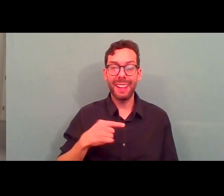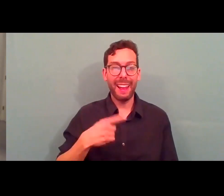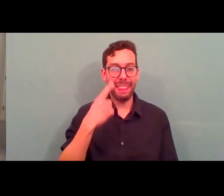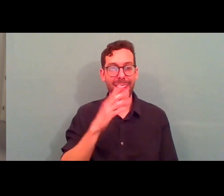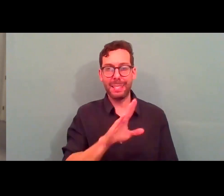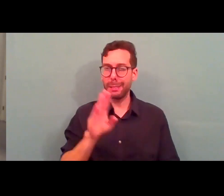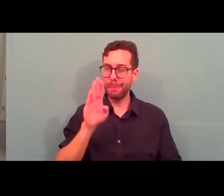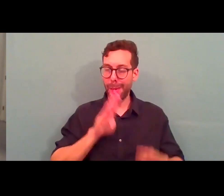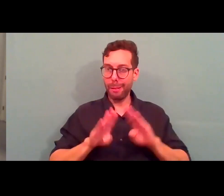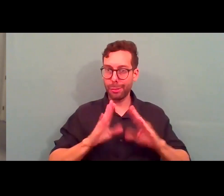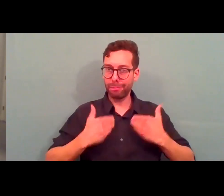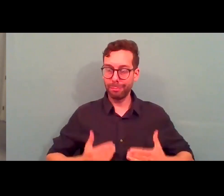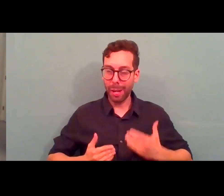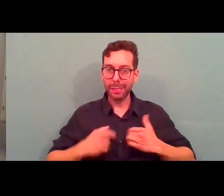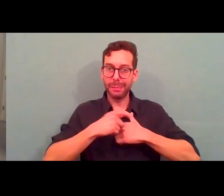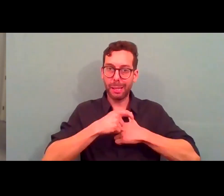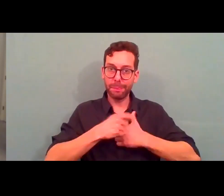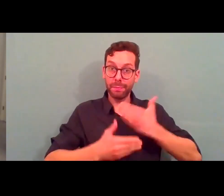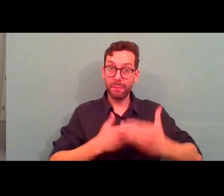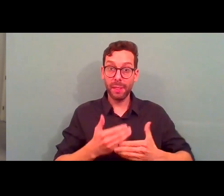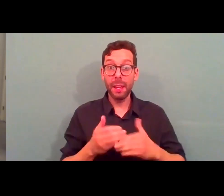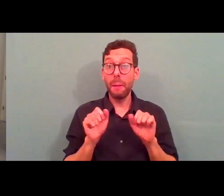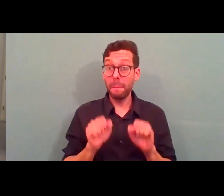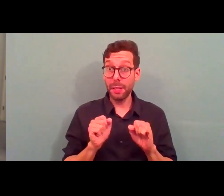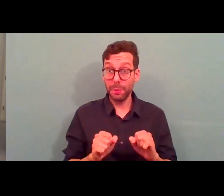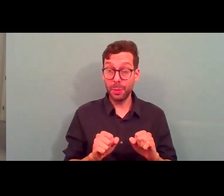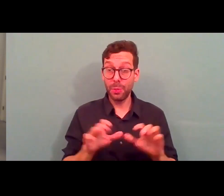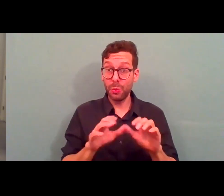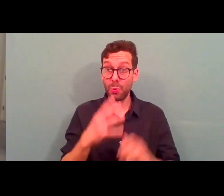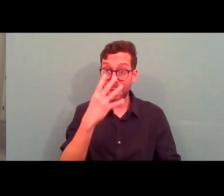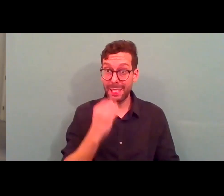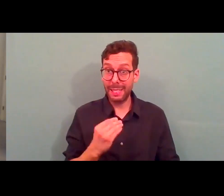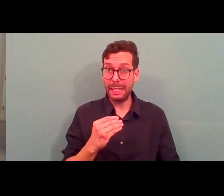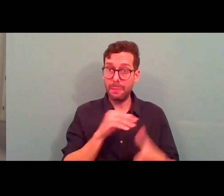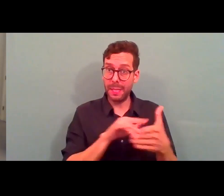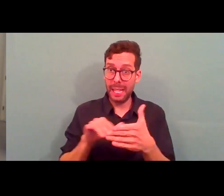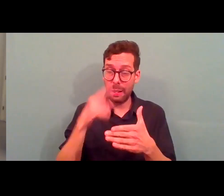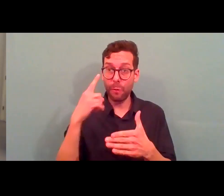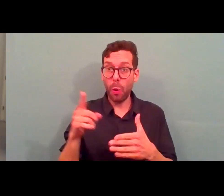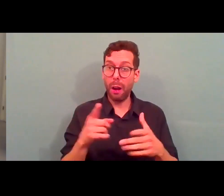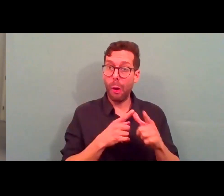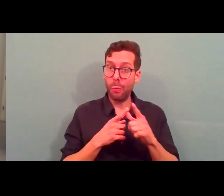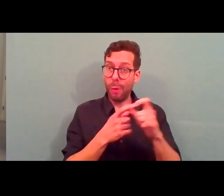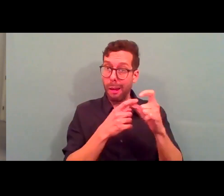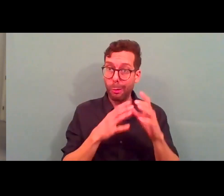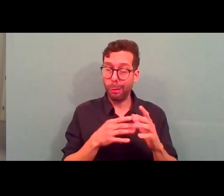but we have not tried a sleep study. Can they do a sleep study on a runner? All right, great question. And absolutely, this is